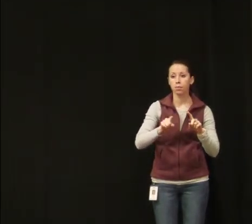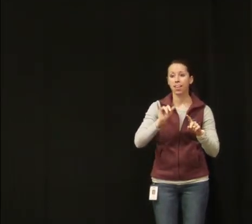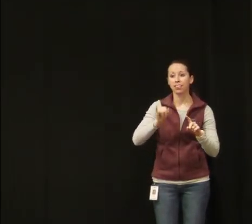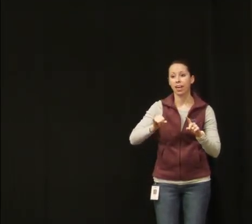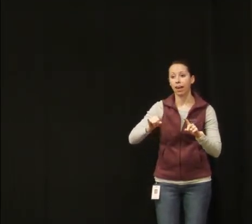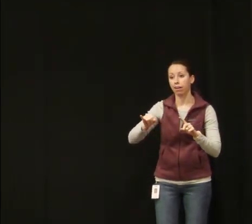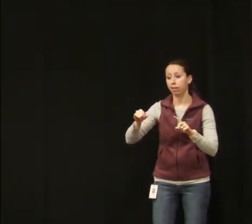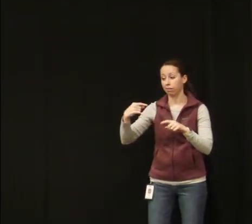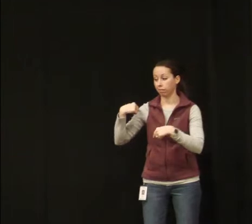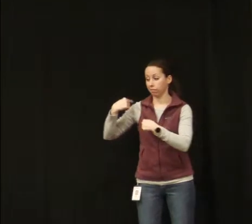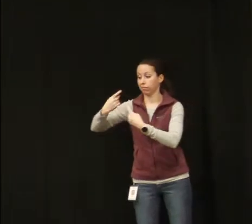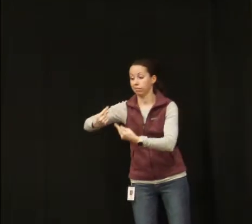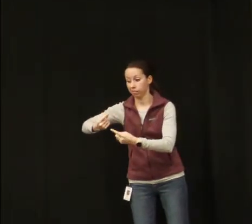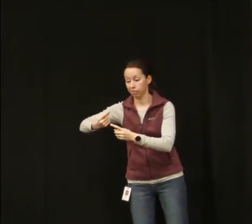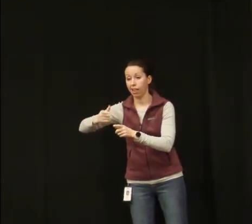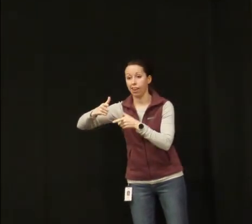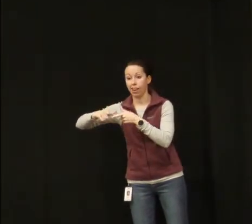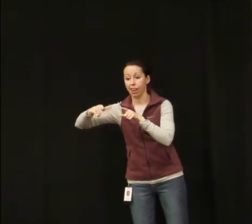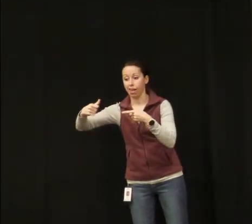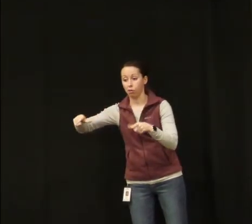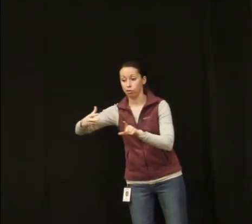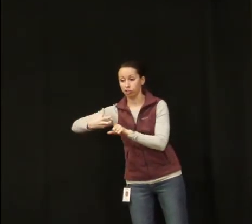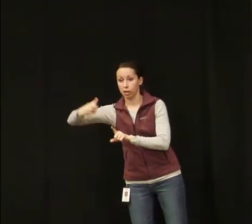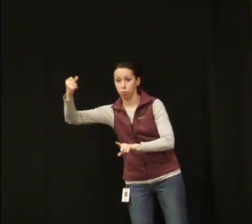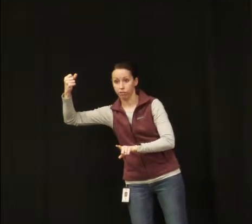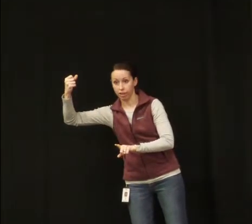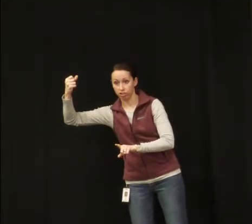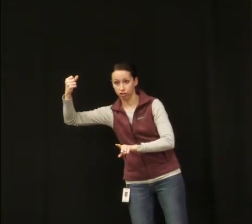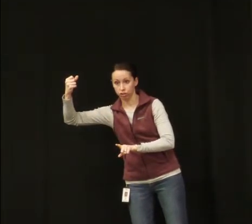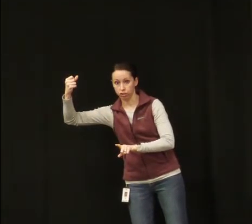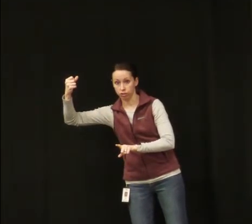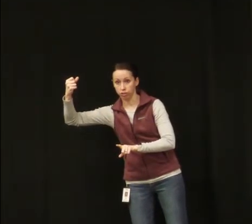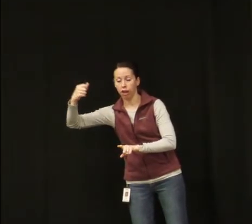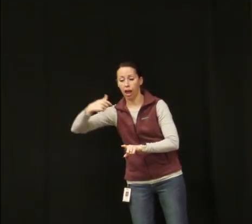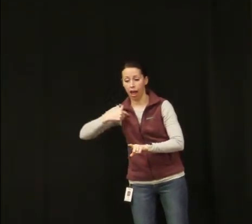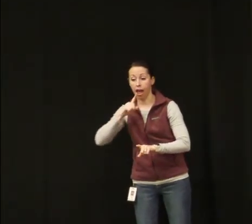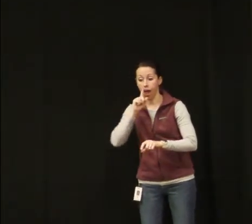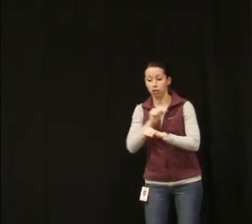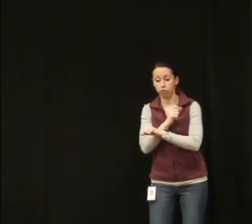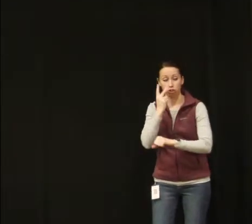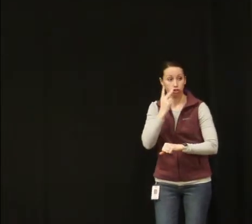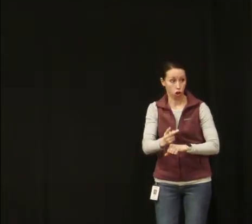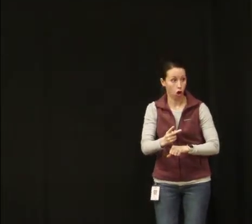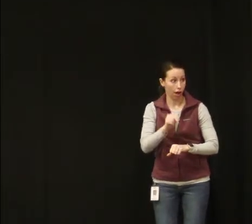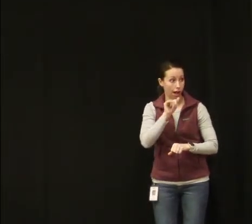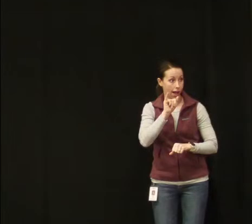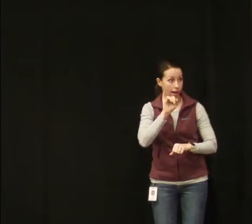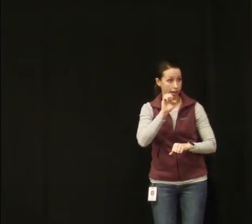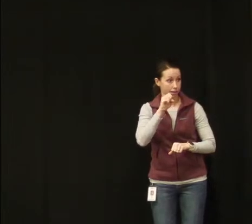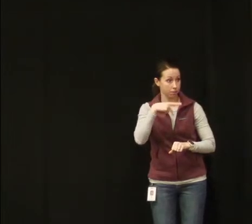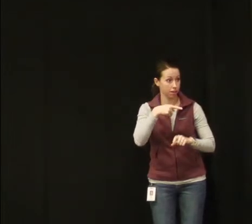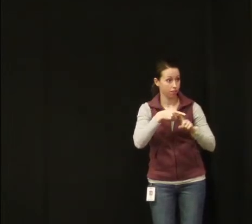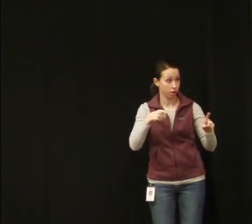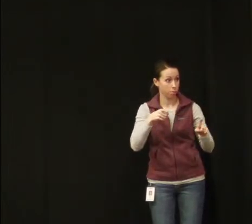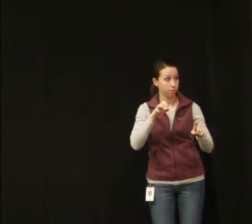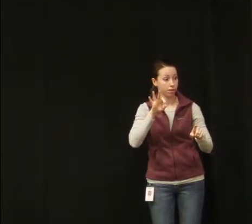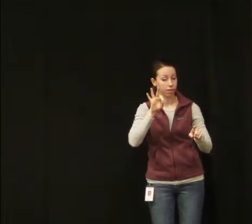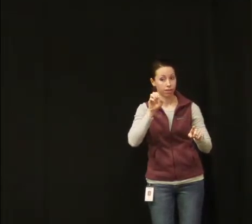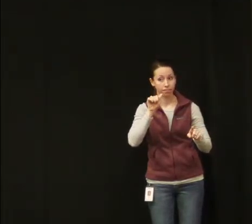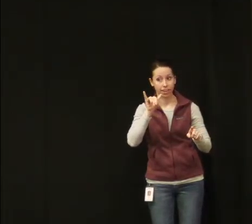deprivation. And I've actually seen an IP from Fayette County that did a really good job of teasing that